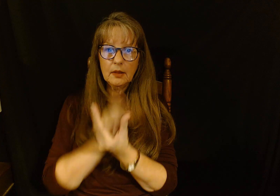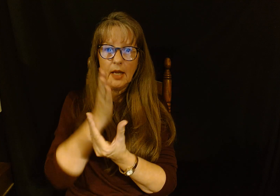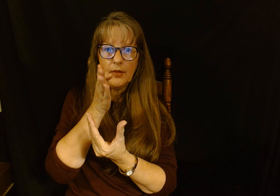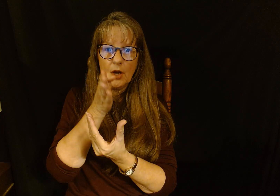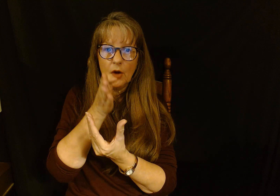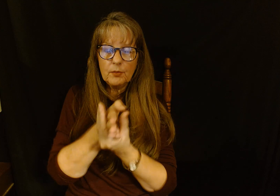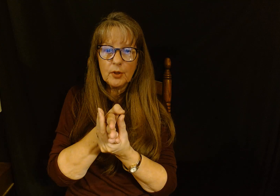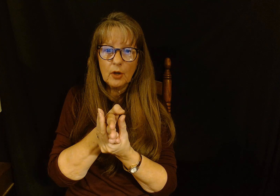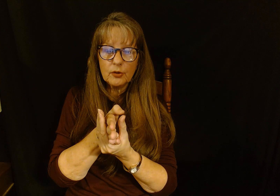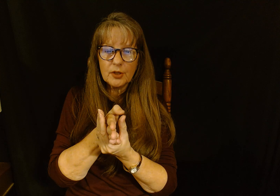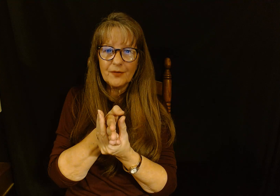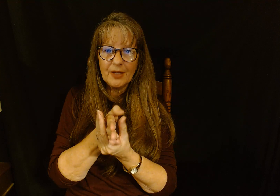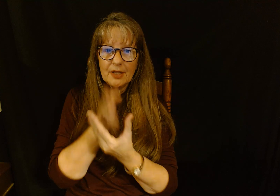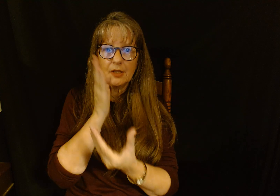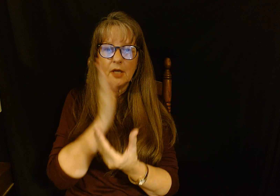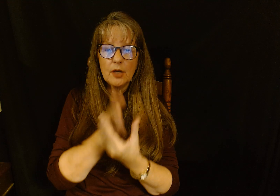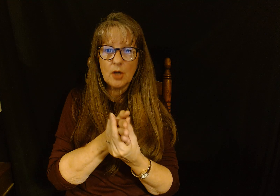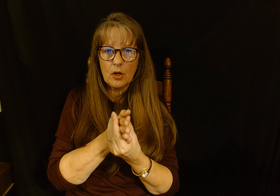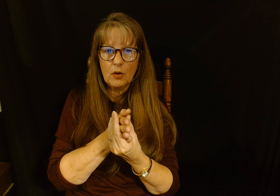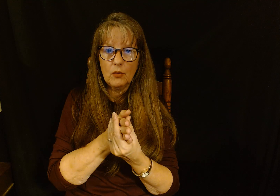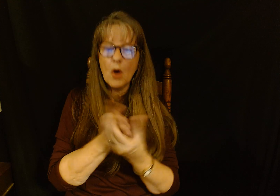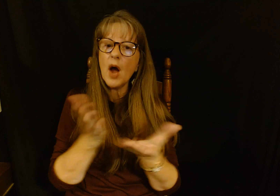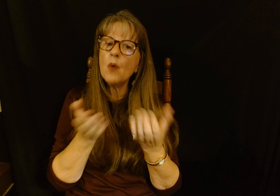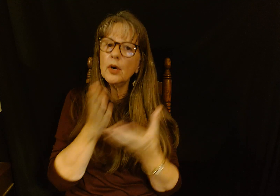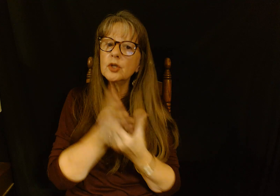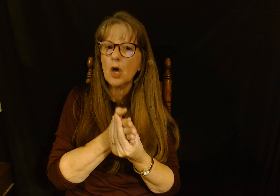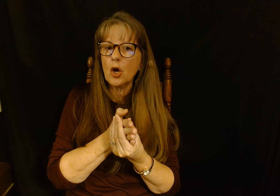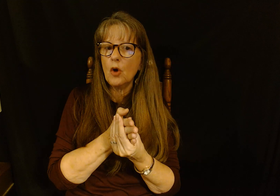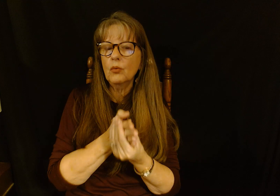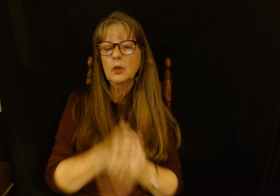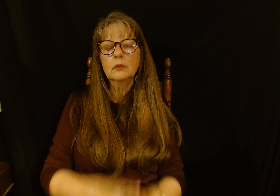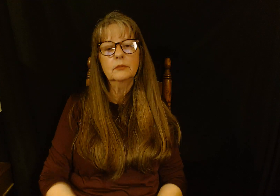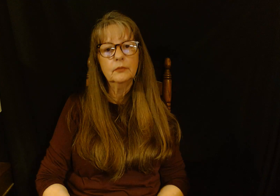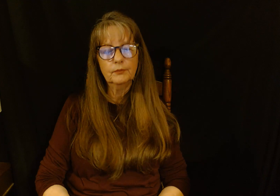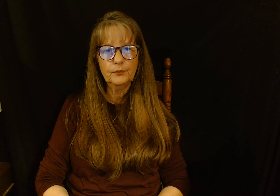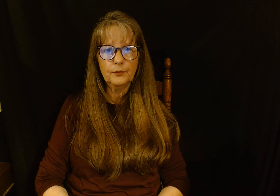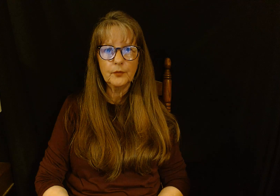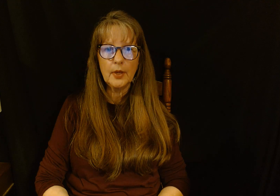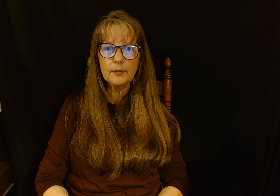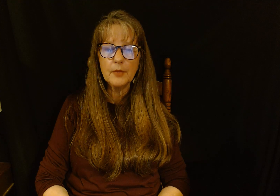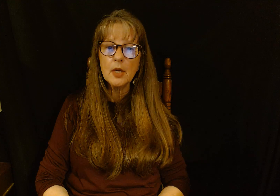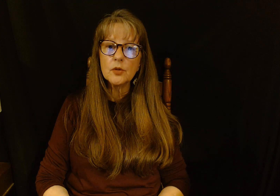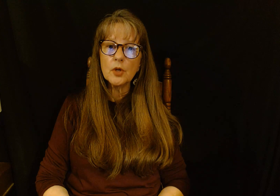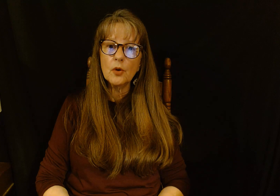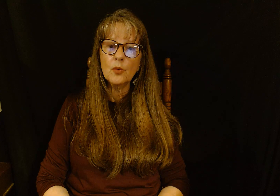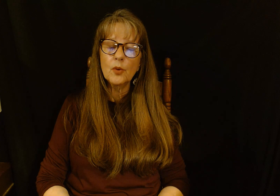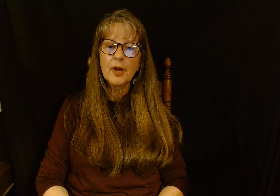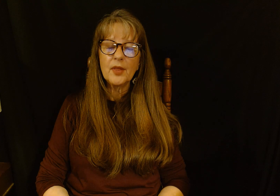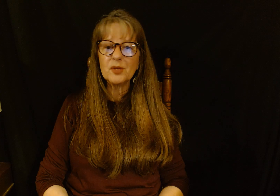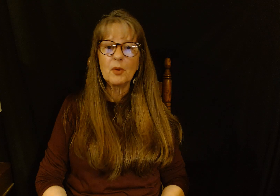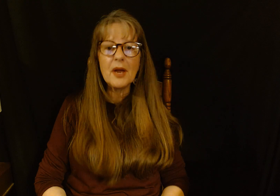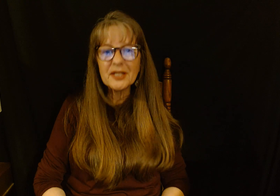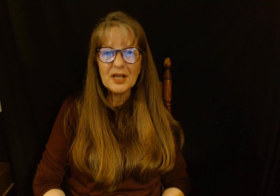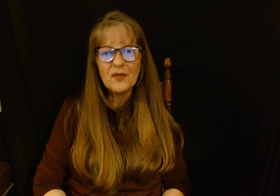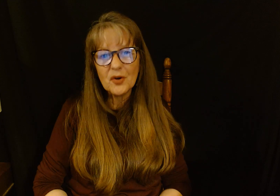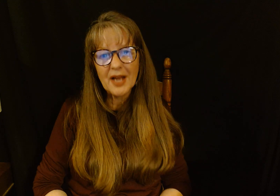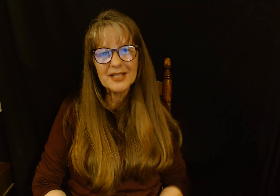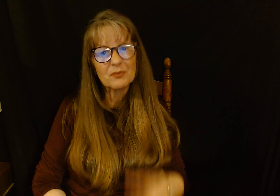then you put all your stuff in it. A taco. Oh, I want a taco, right? So that's more Mexican food. I guess I'm really